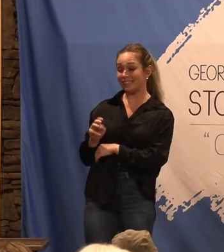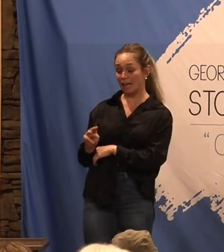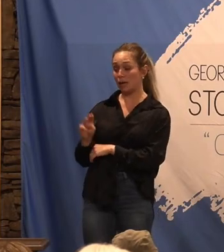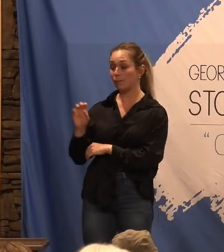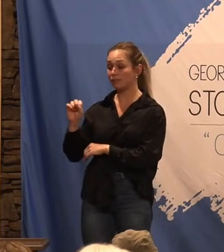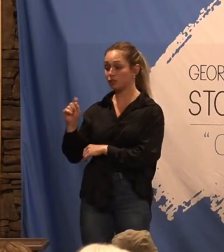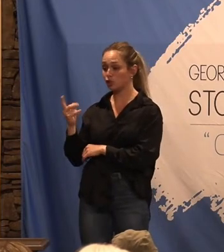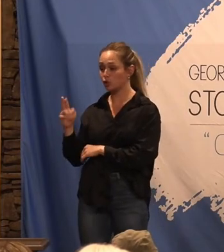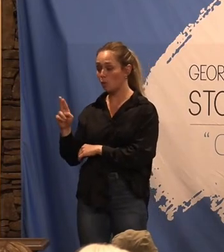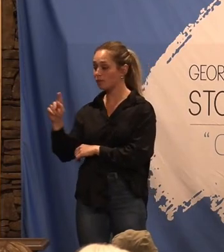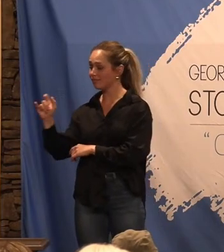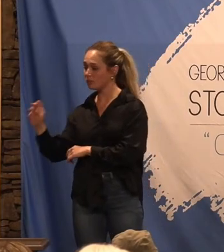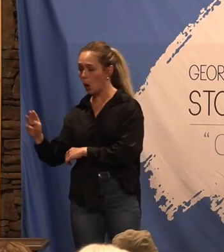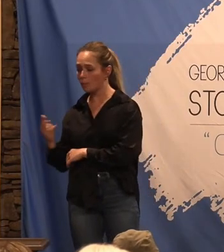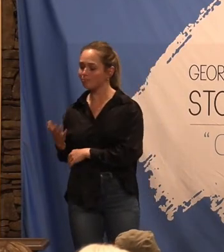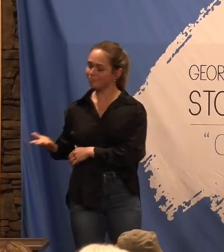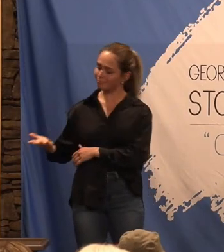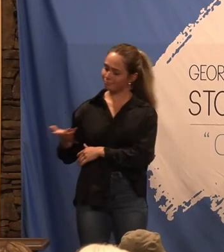Tom Harmon